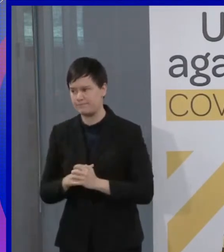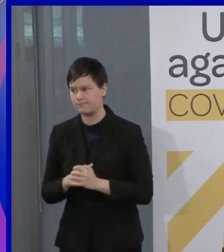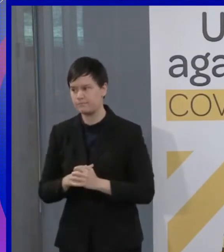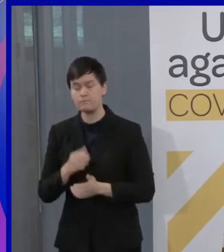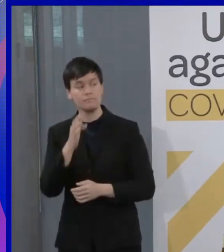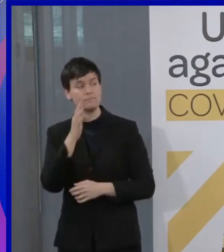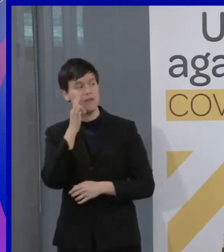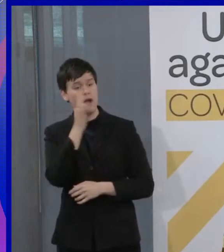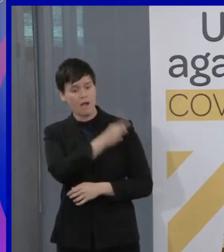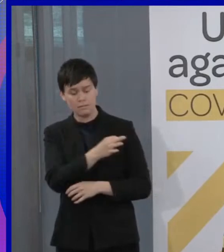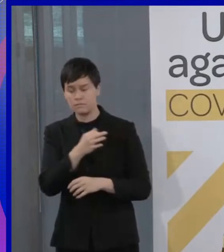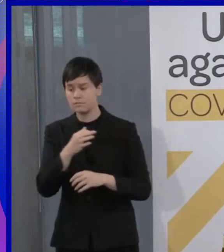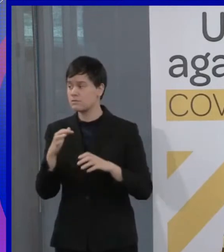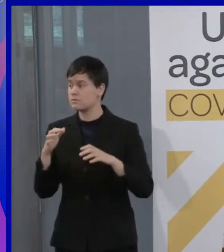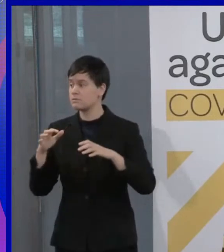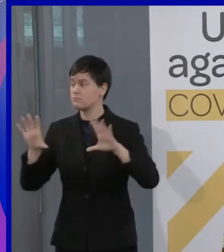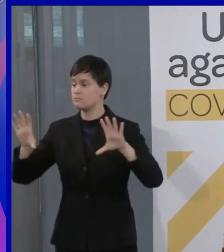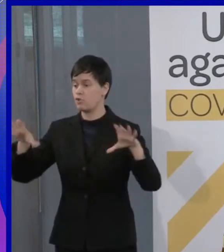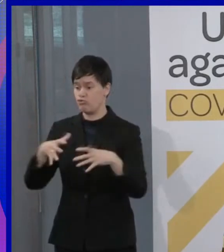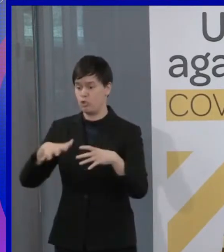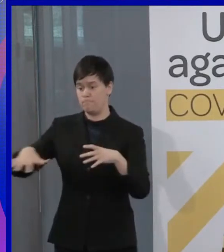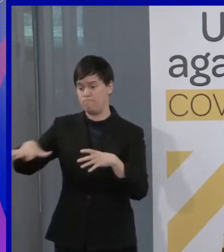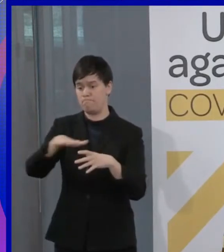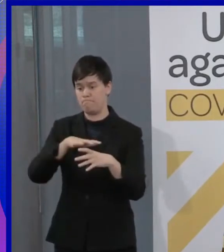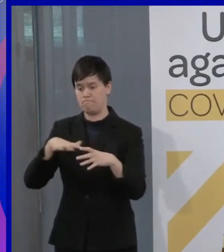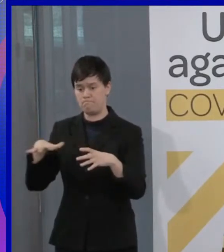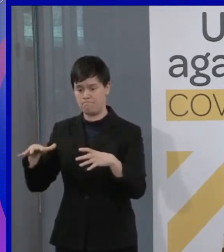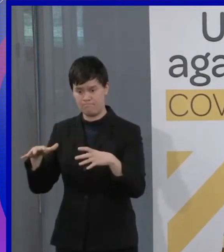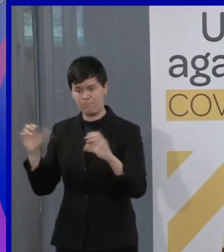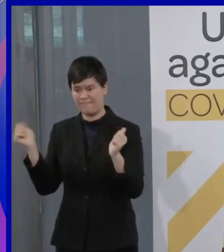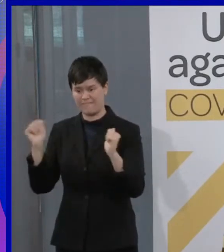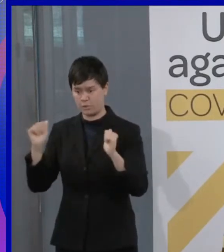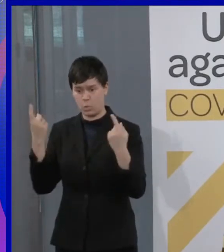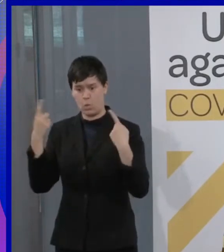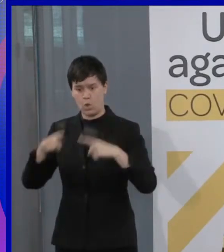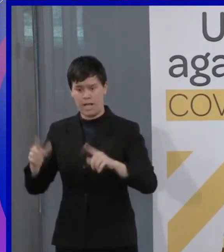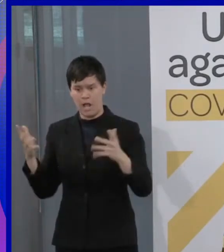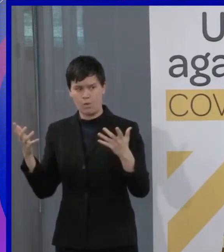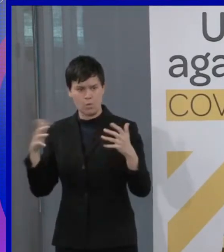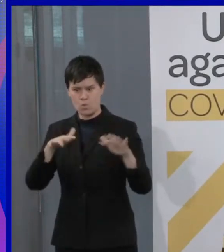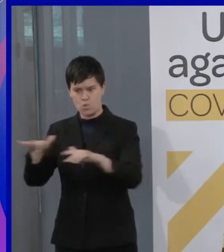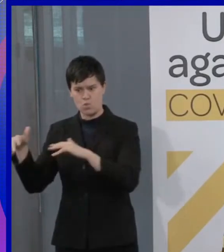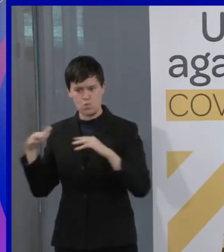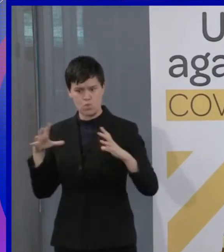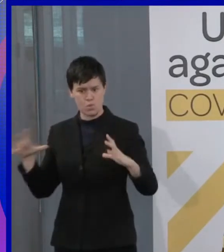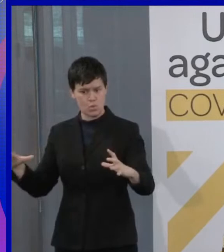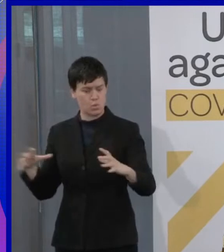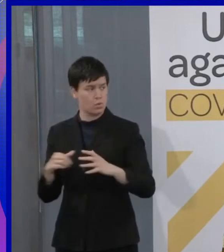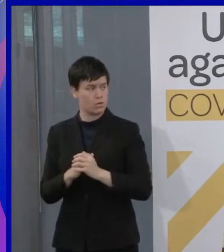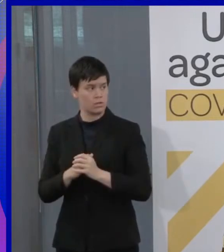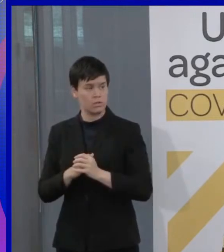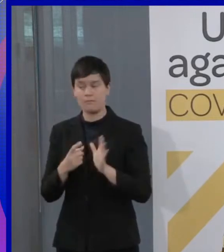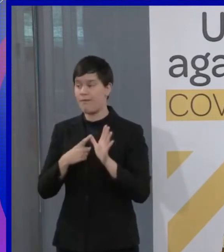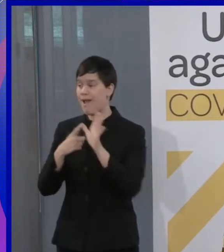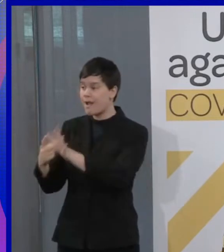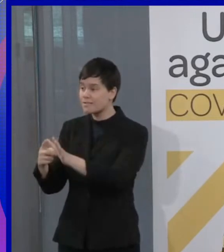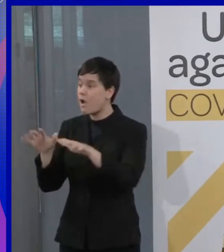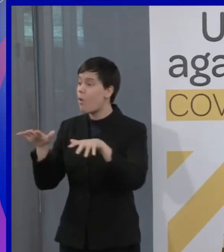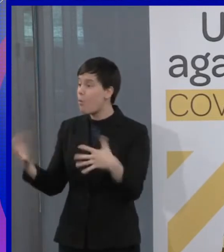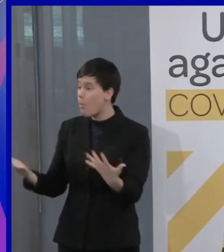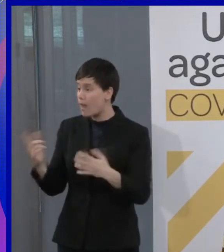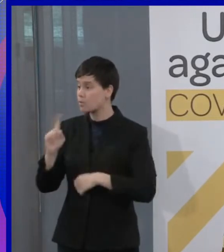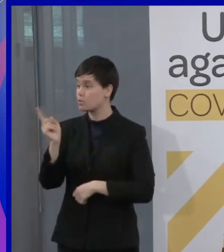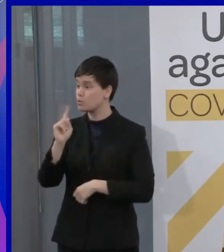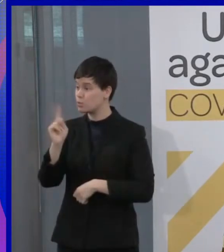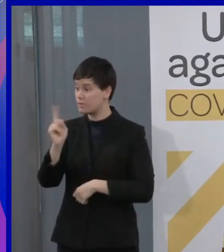cluster? Look, I think we're getting closer all the time. Again, if we look at the number of new cases today, given the extent